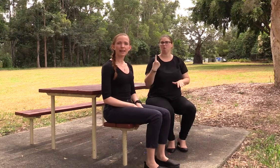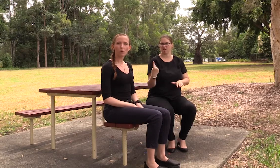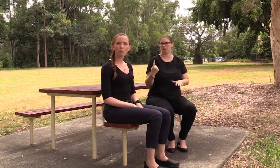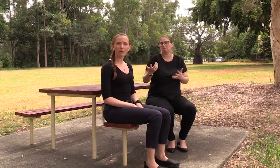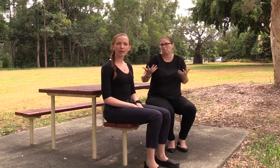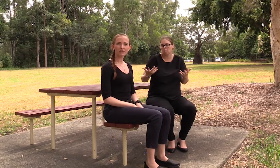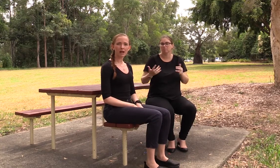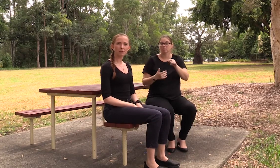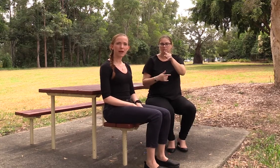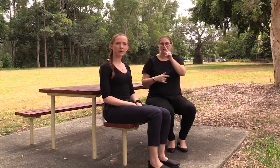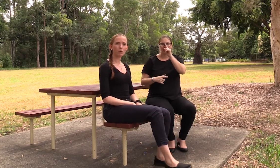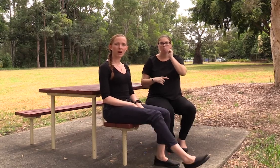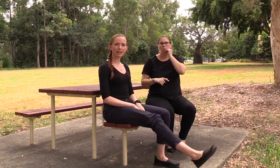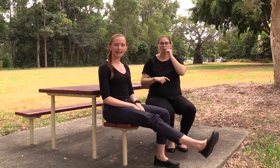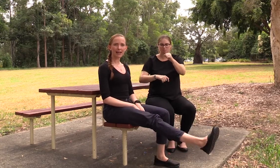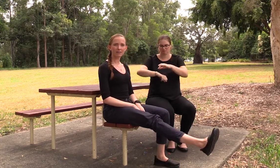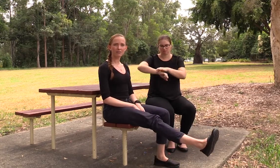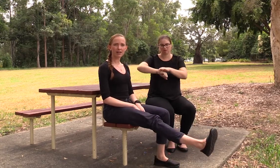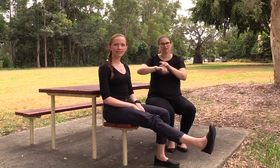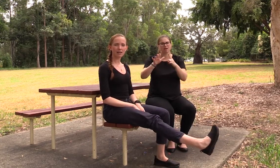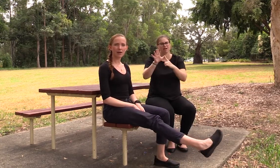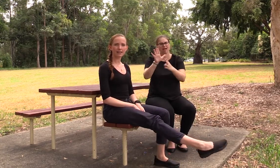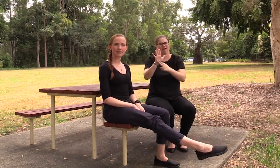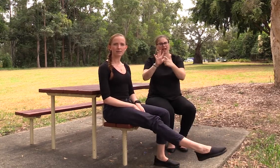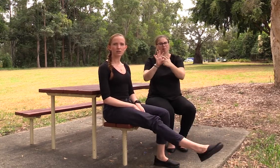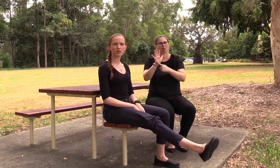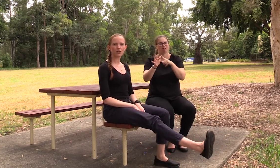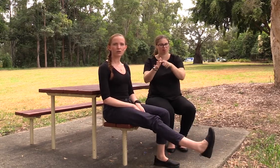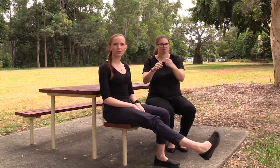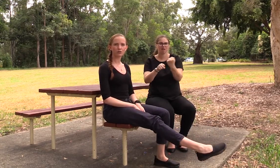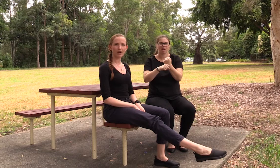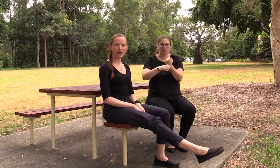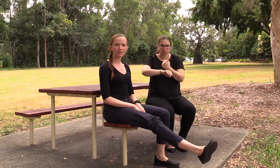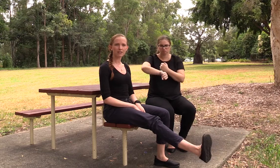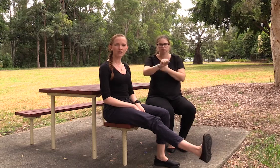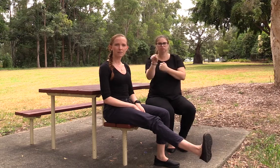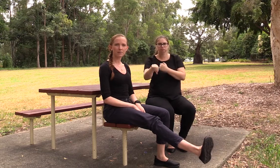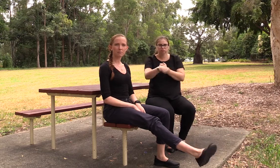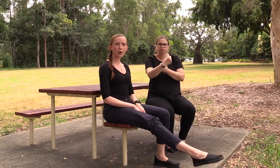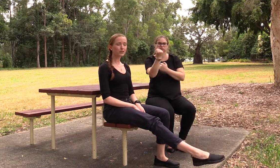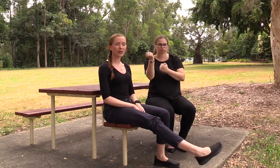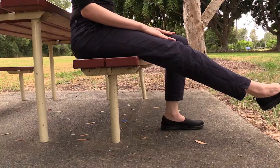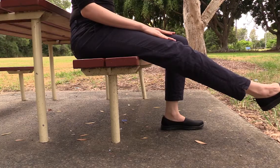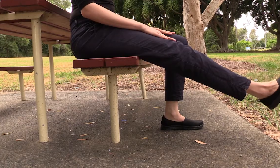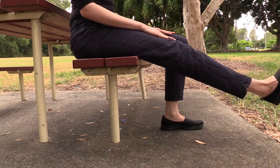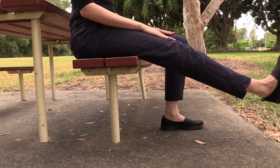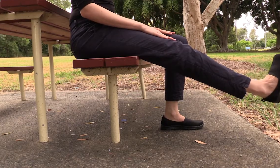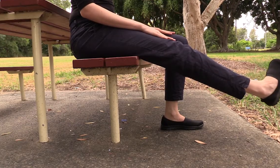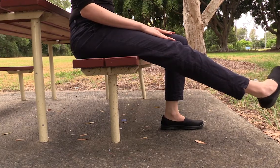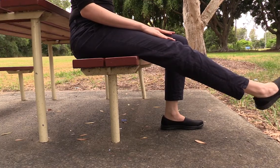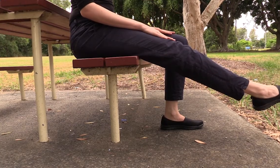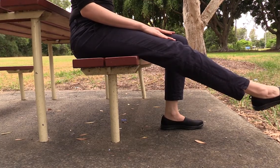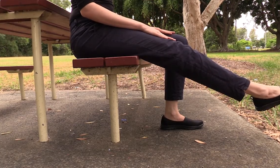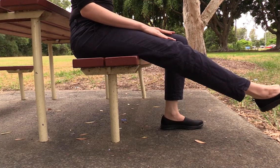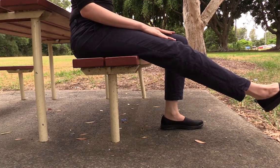You can then warm your ankles up by putting one leg out in front and making some circles around both directions,